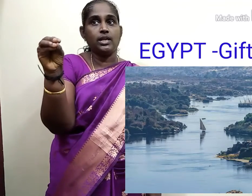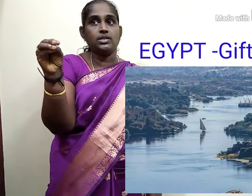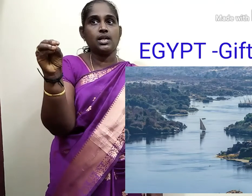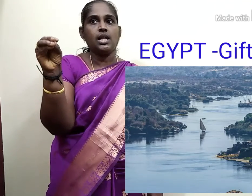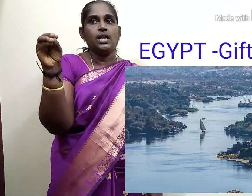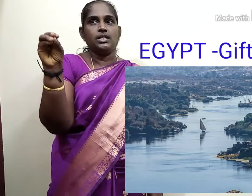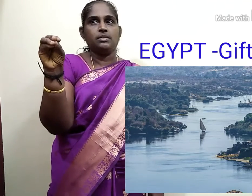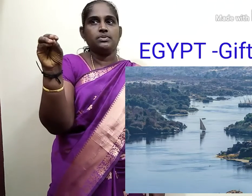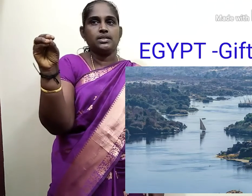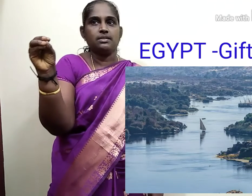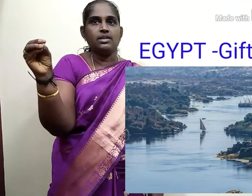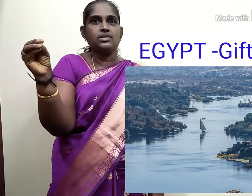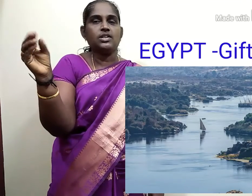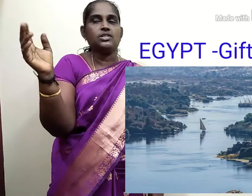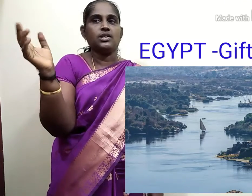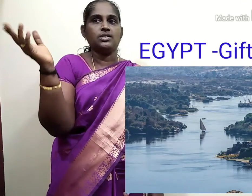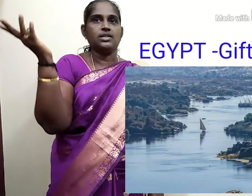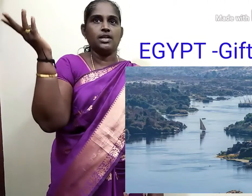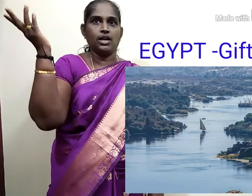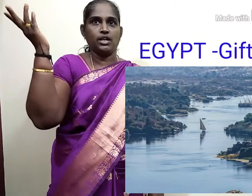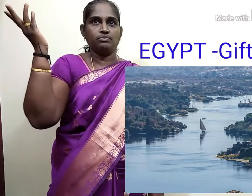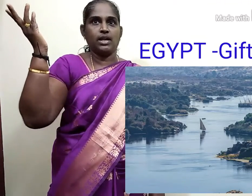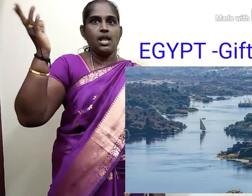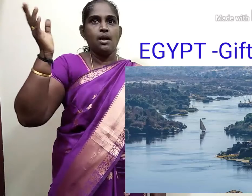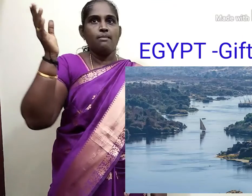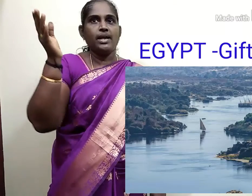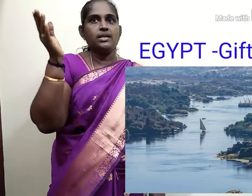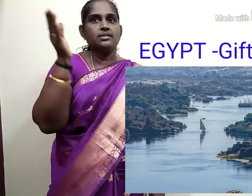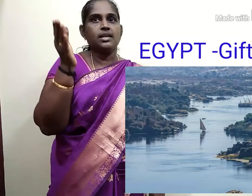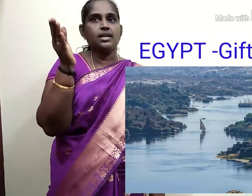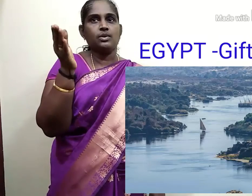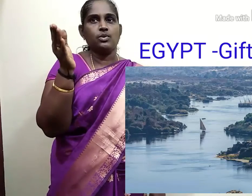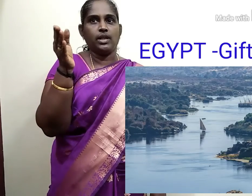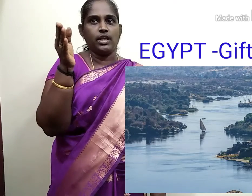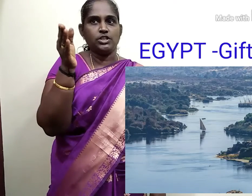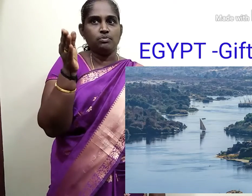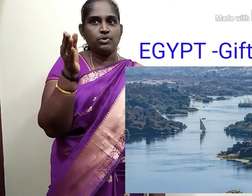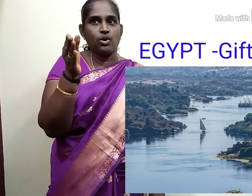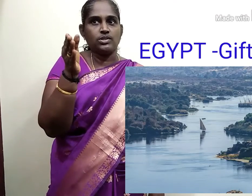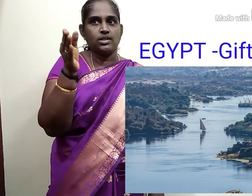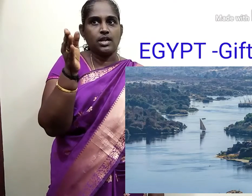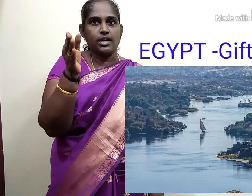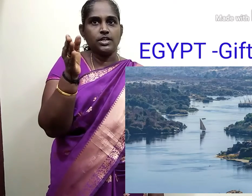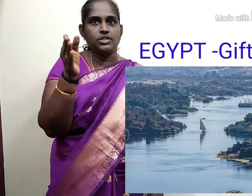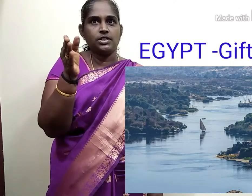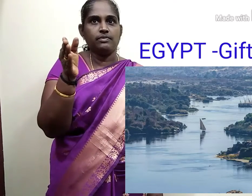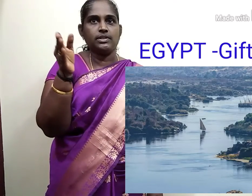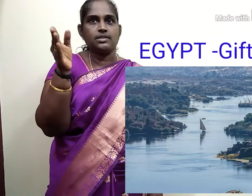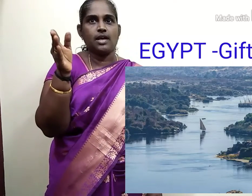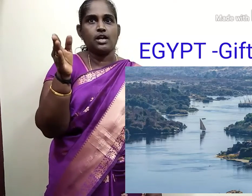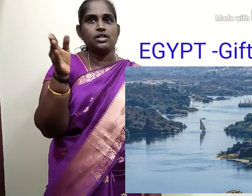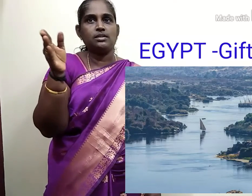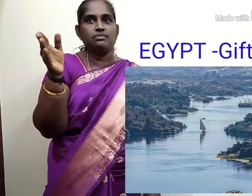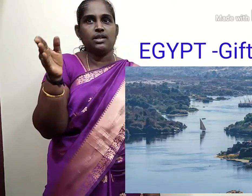grains, Egyptian civilization is developed. By sea route, Egypt was connected with the Sangam